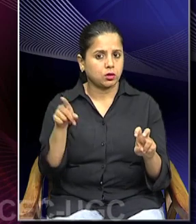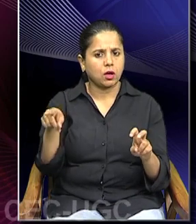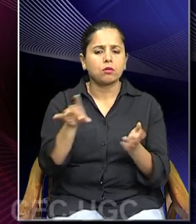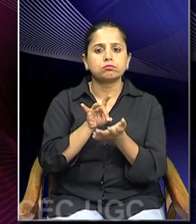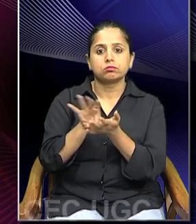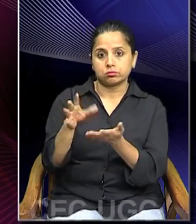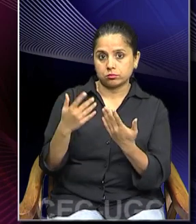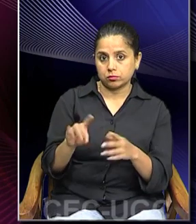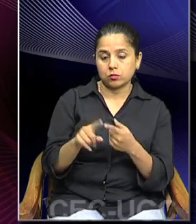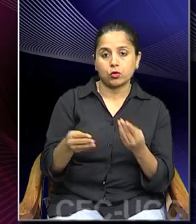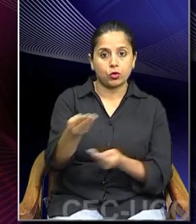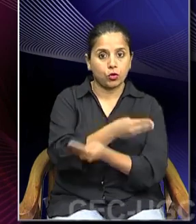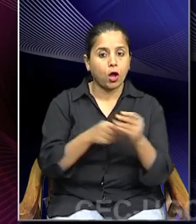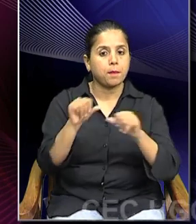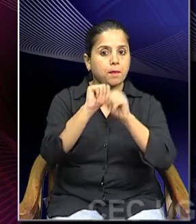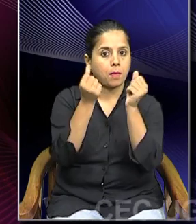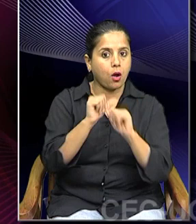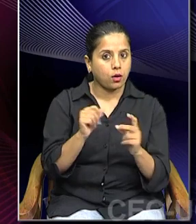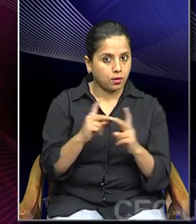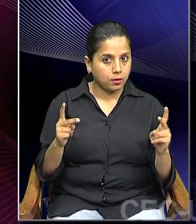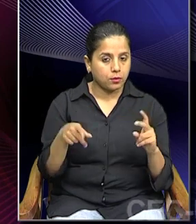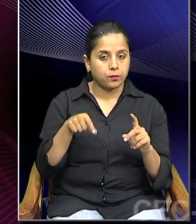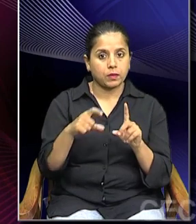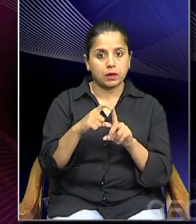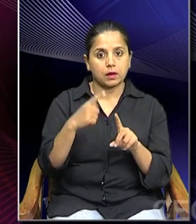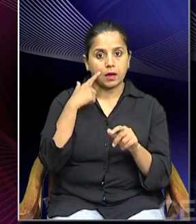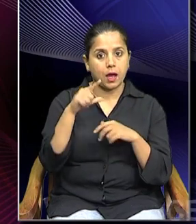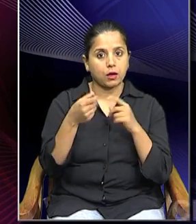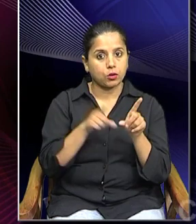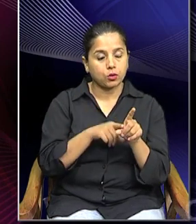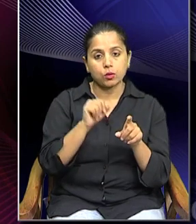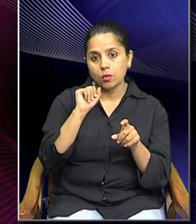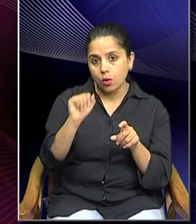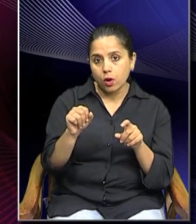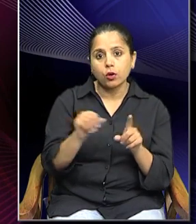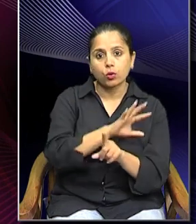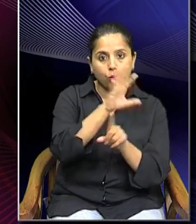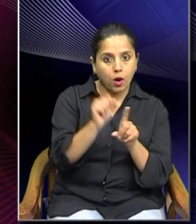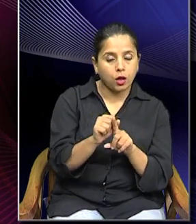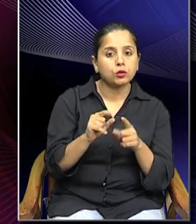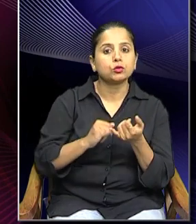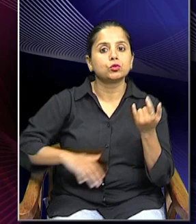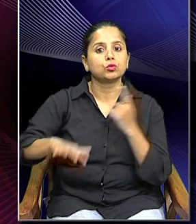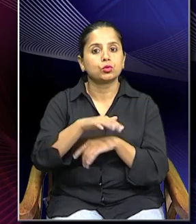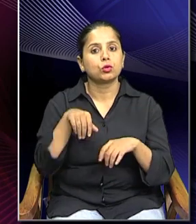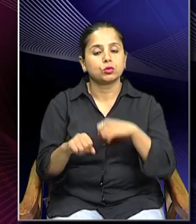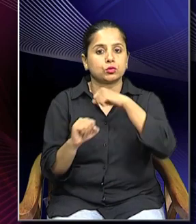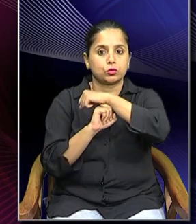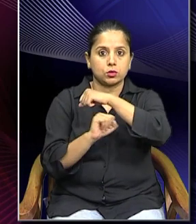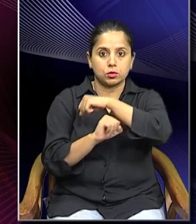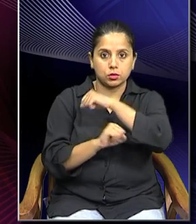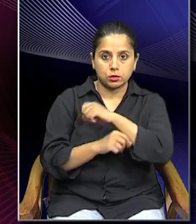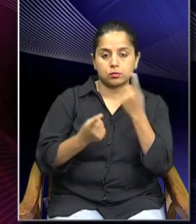rejected the economic models dichotomized into cultural or social structural